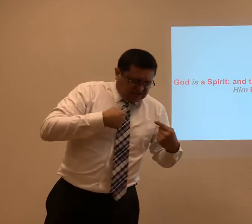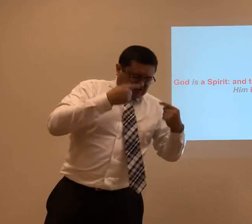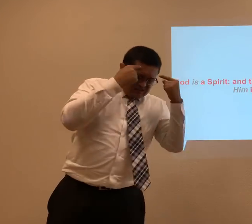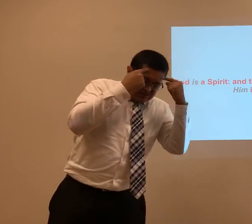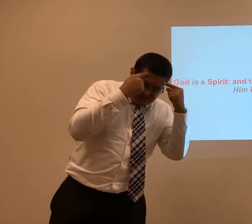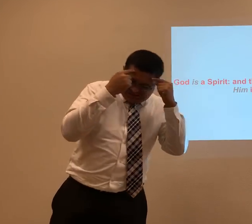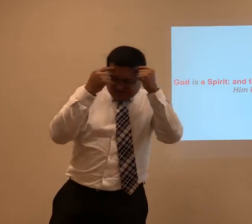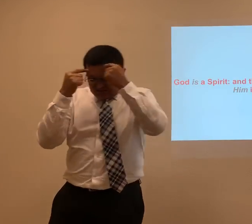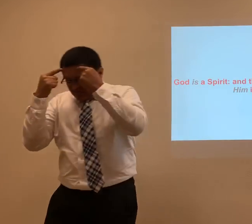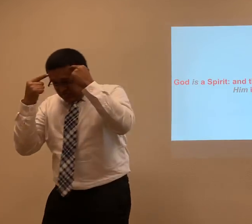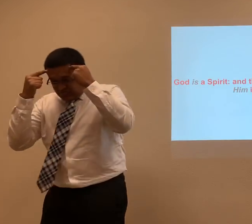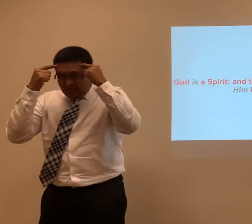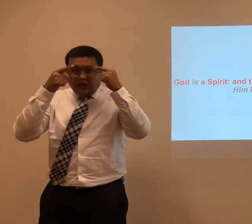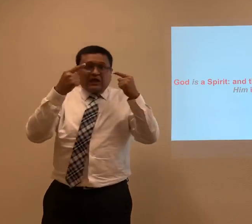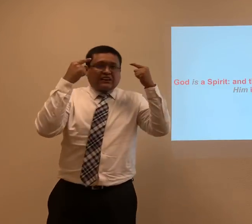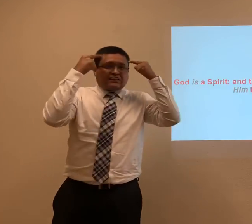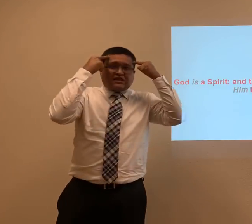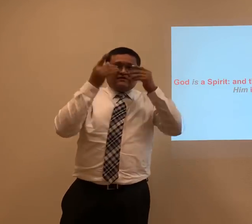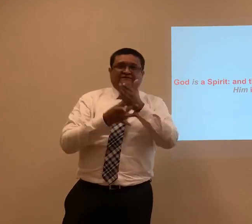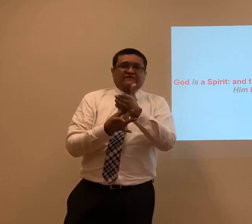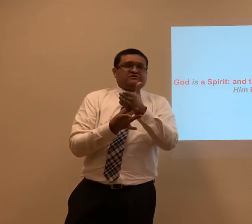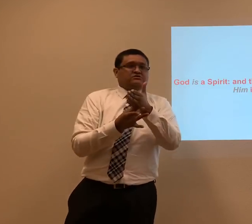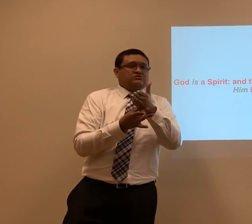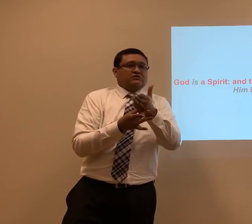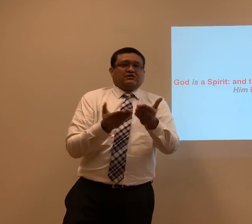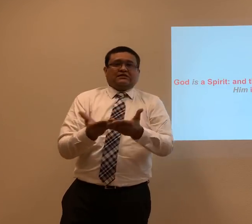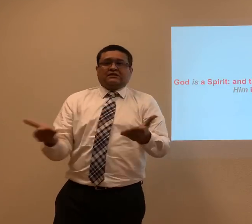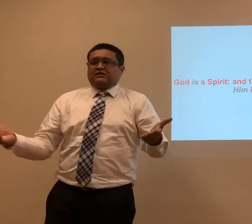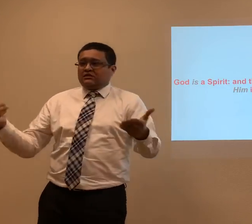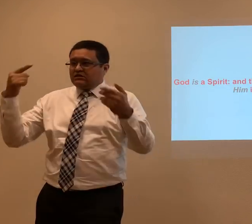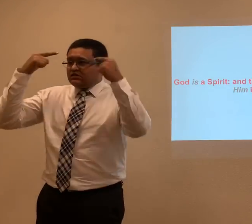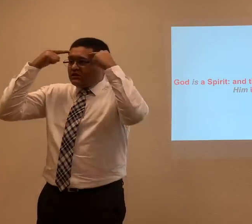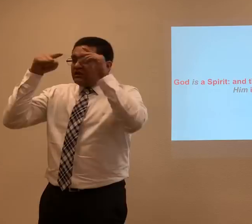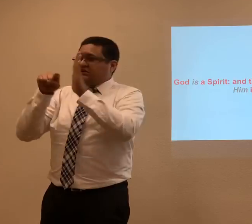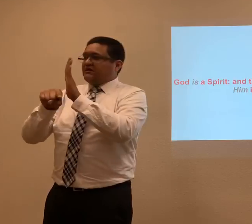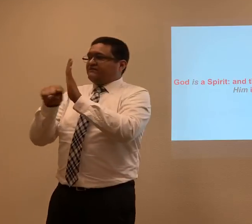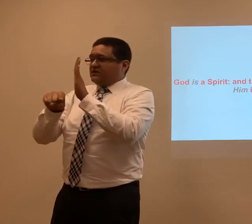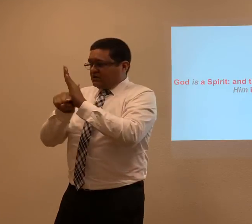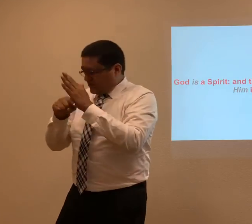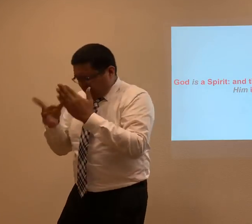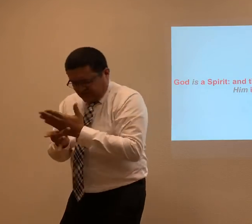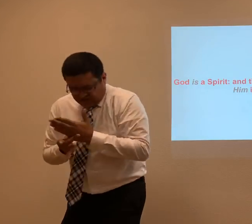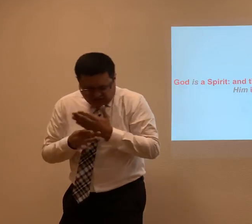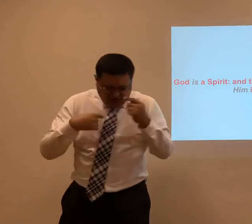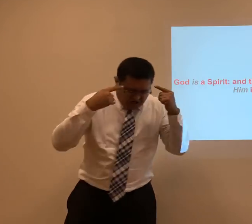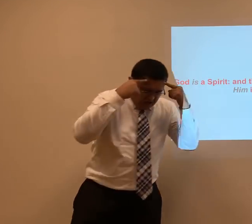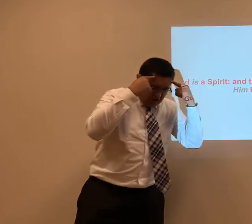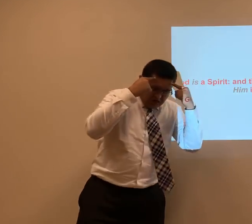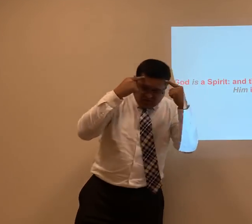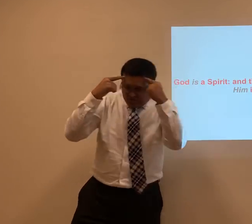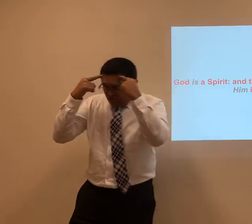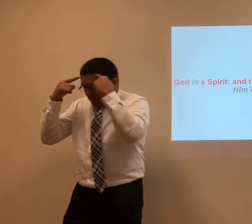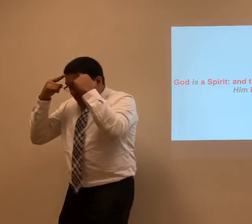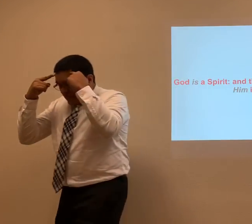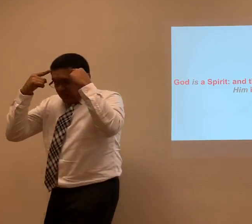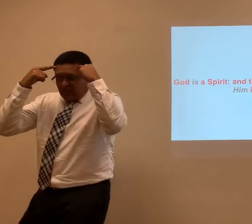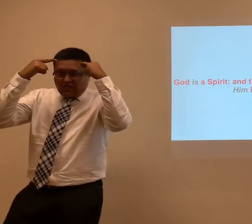you clear your mind of your daily activities and you focus on him. And all the negative things in your life, you